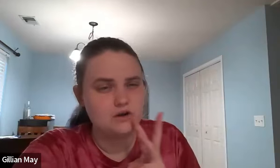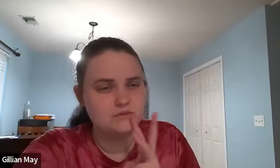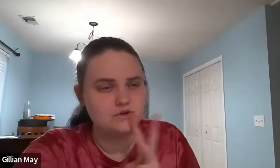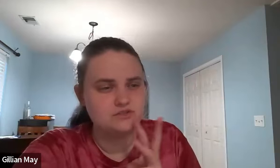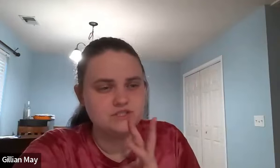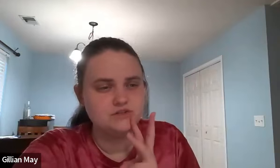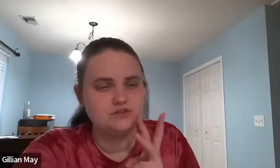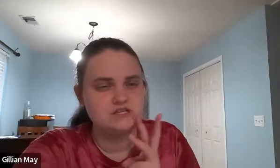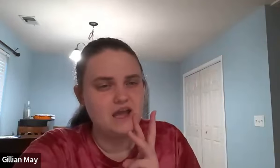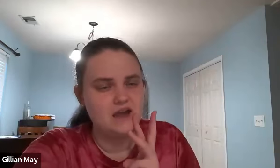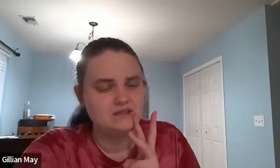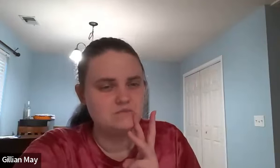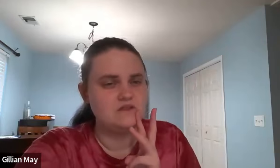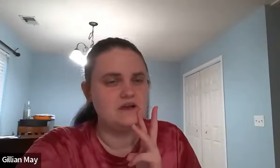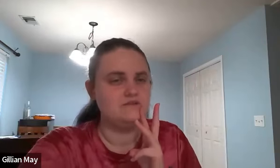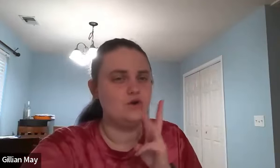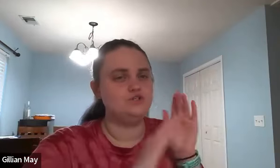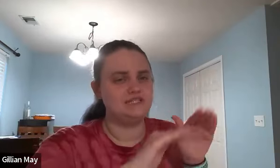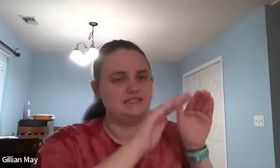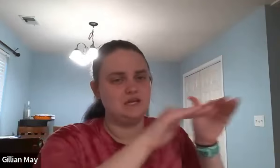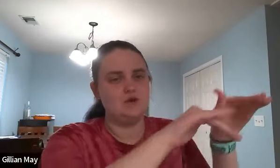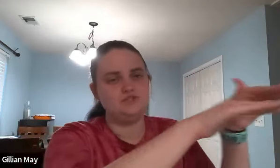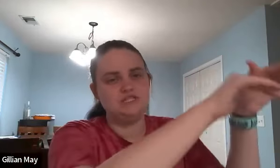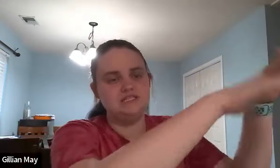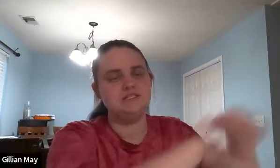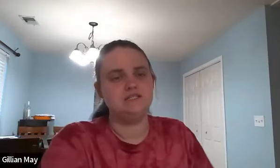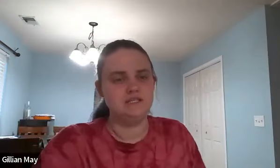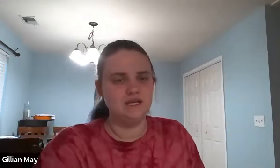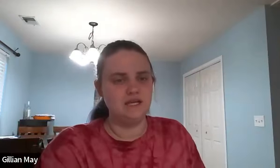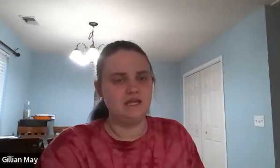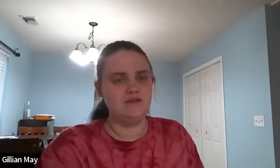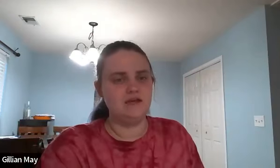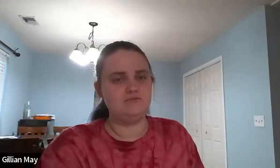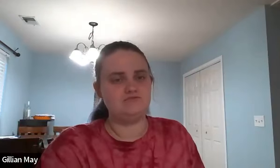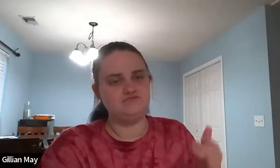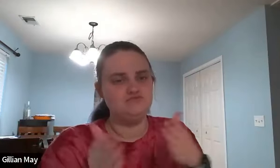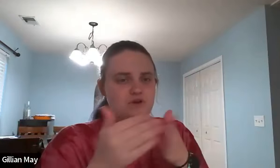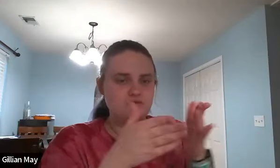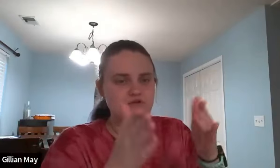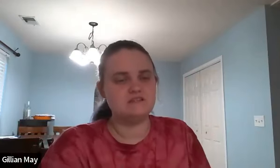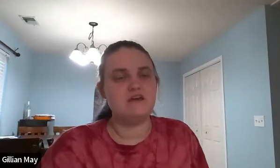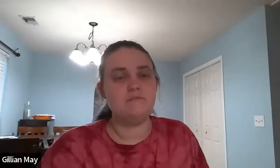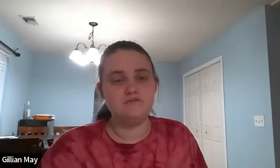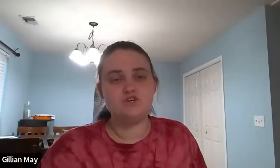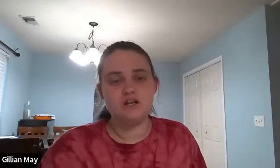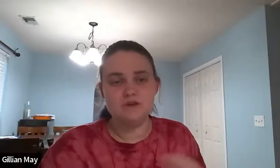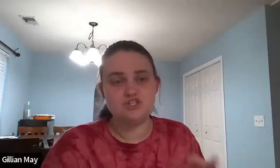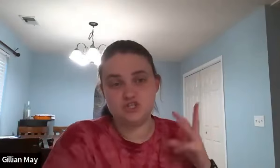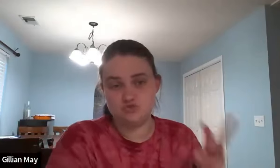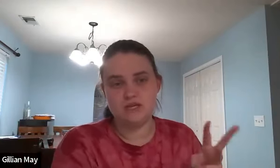water motion. You usually add something like for ocean, it's like ocean and like river, things like that. But if you're talking about just the drinking